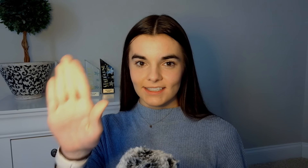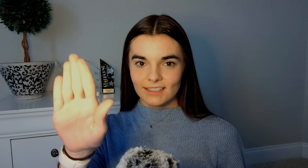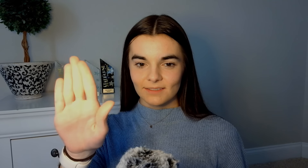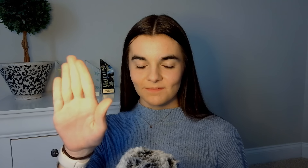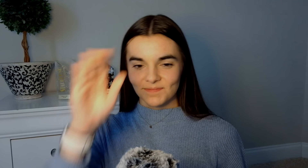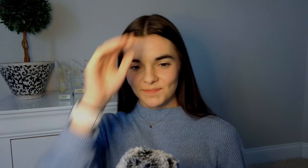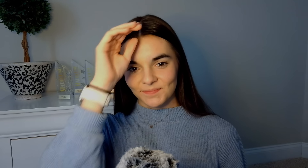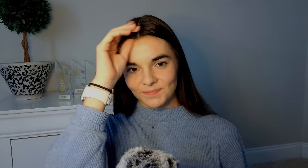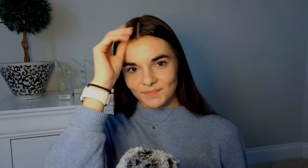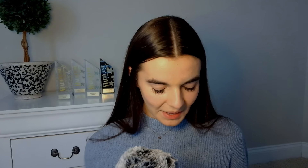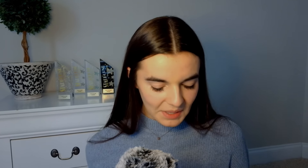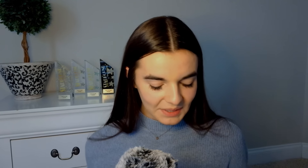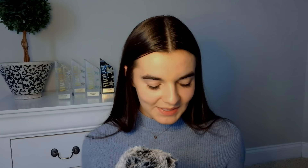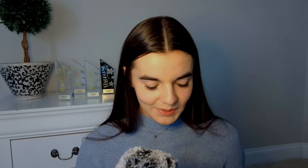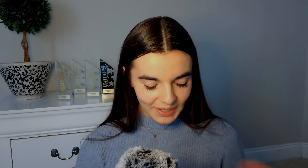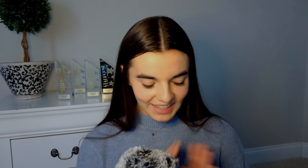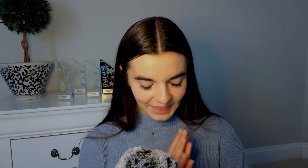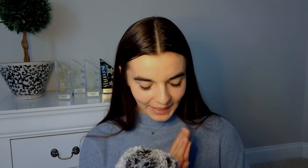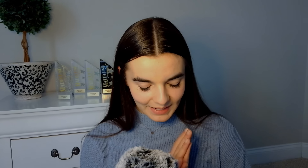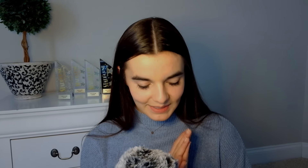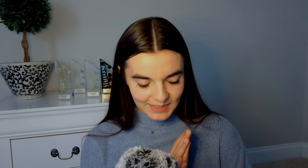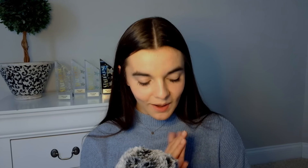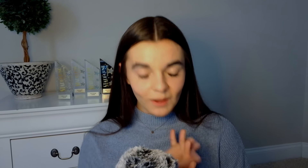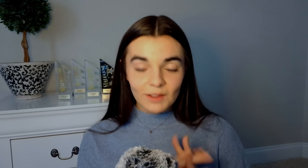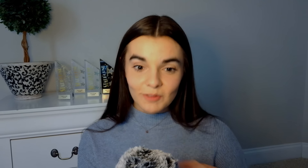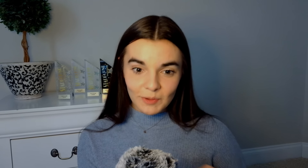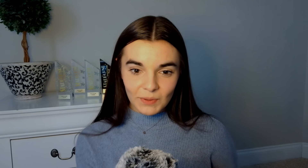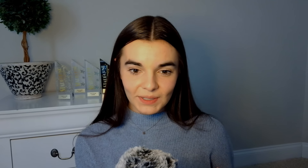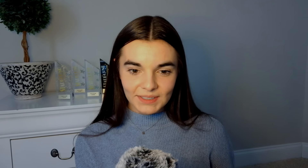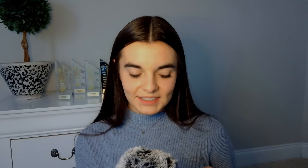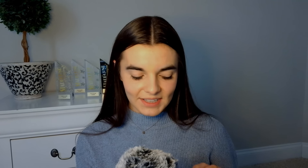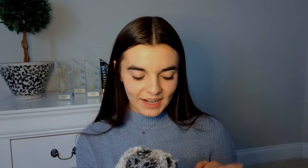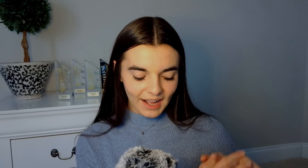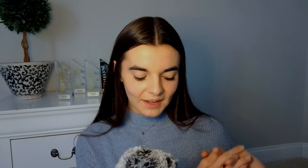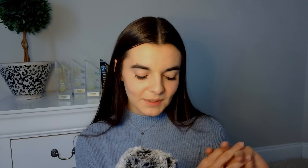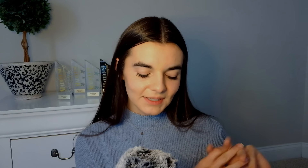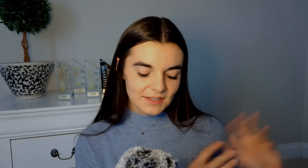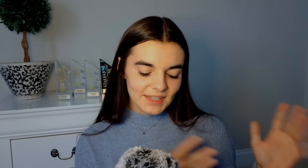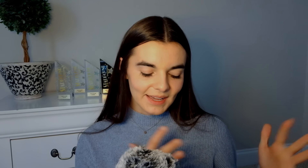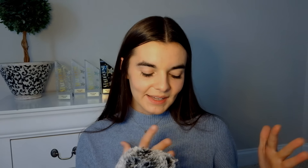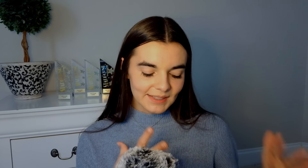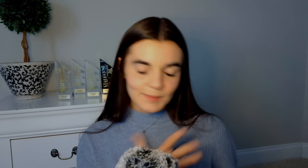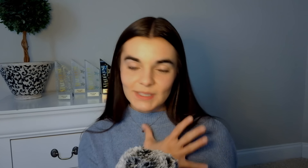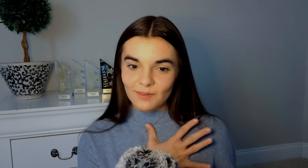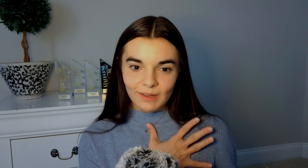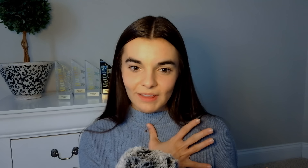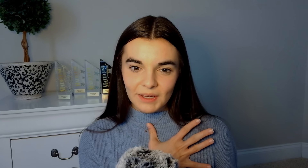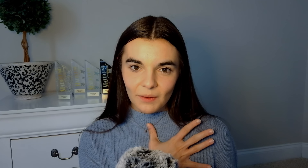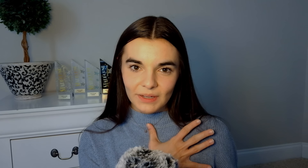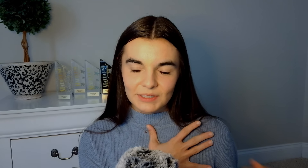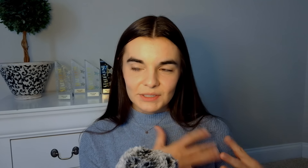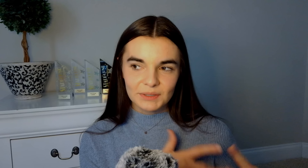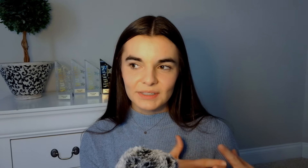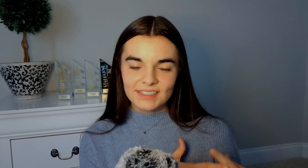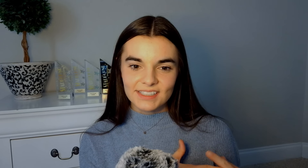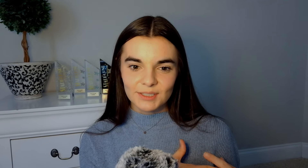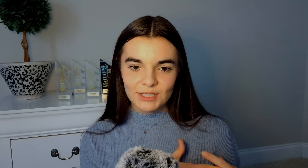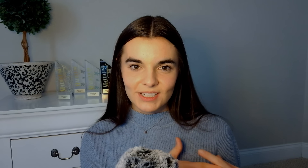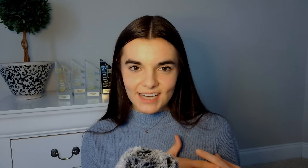elephants. So I think that is all of the words that I was specifically going to teach